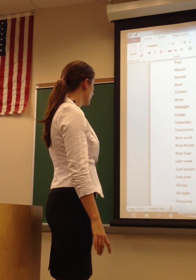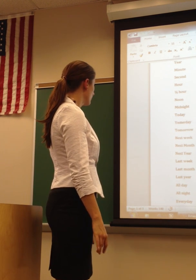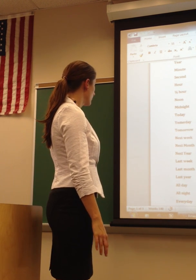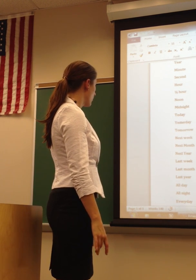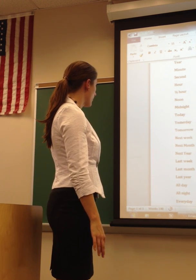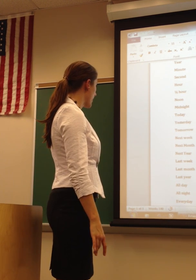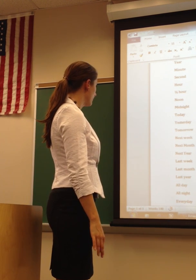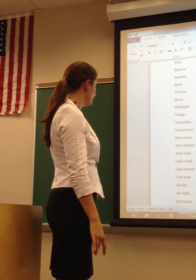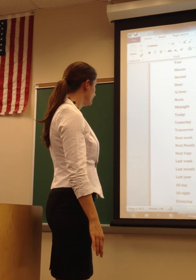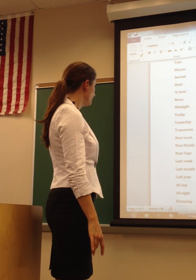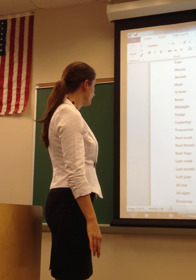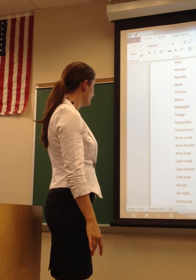Where we at?